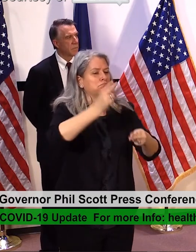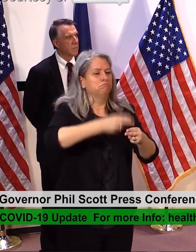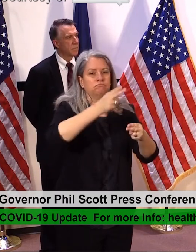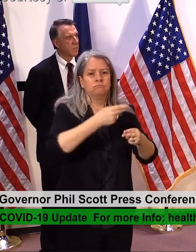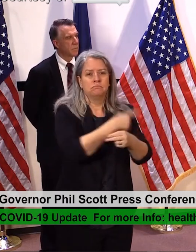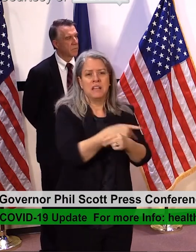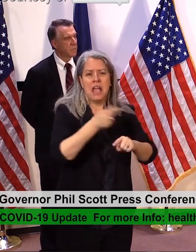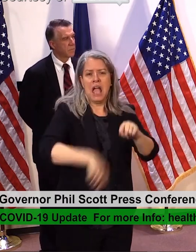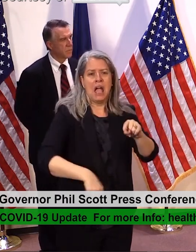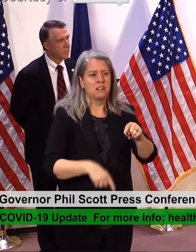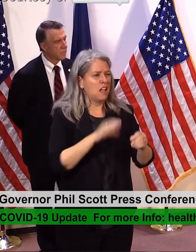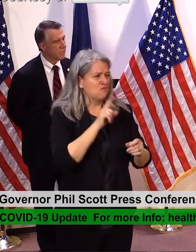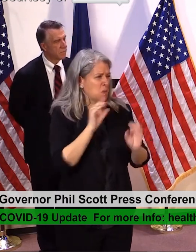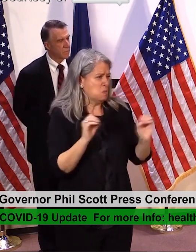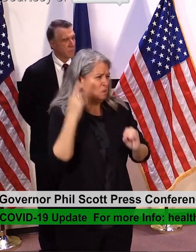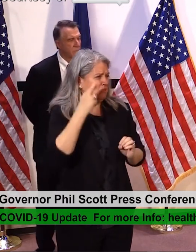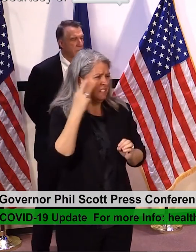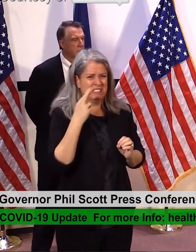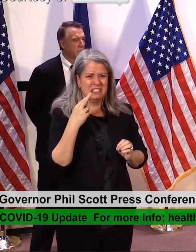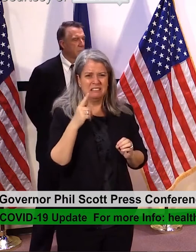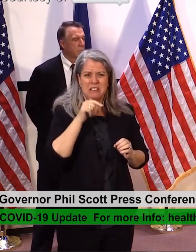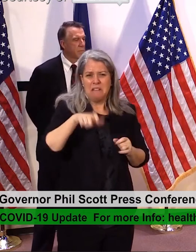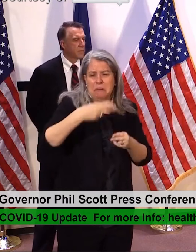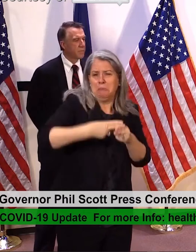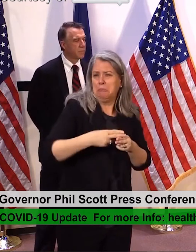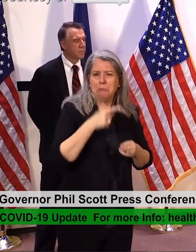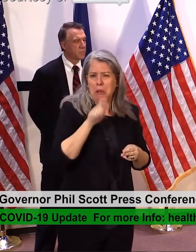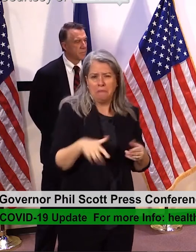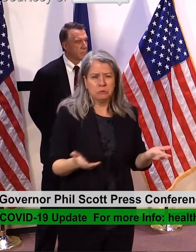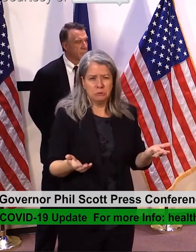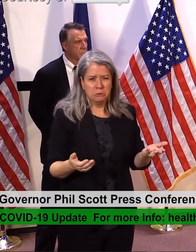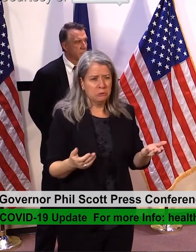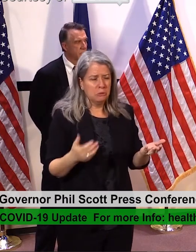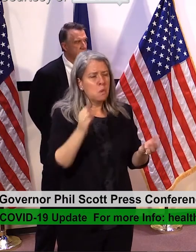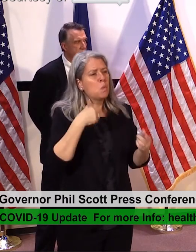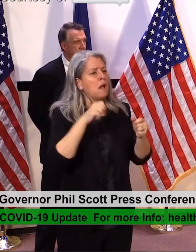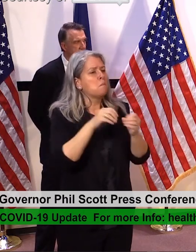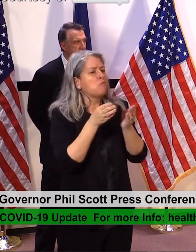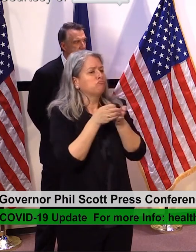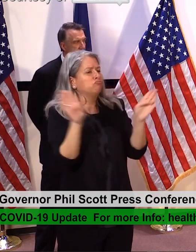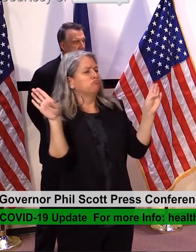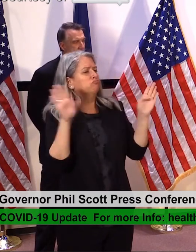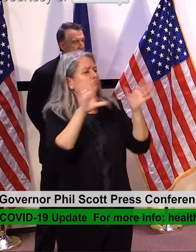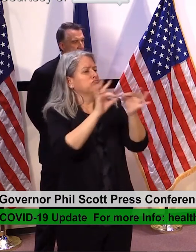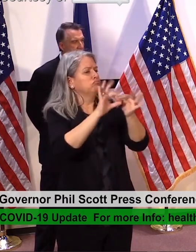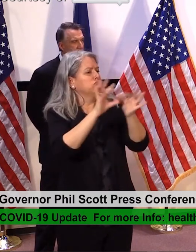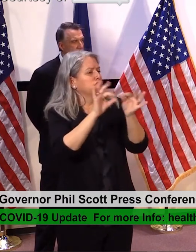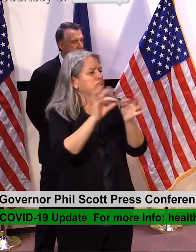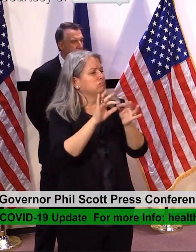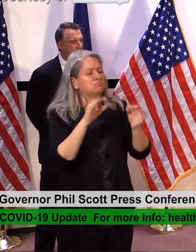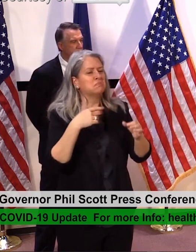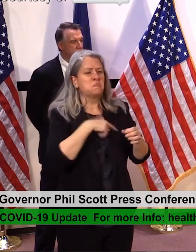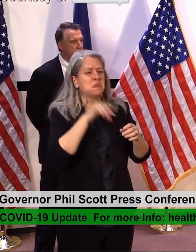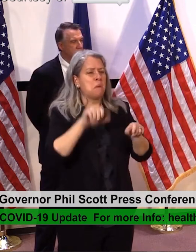really not a need to do that in public communication about these facilities. We can use much more aggregate data